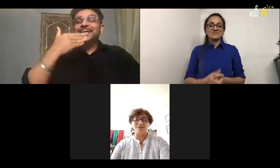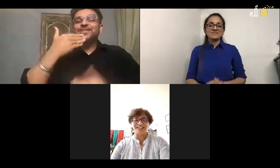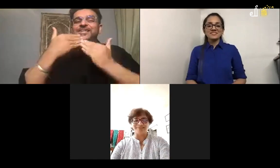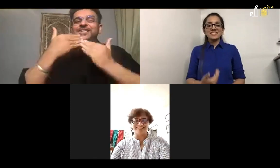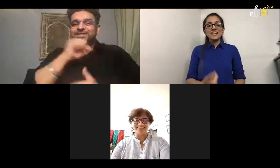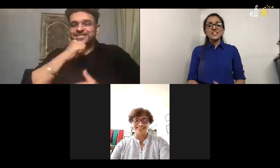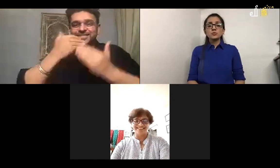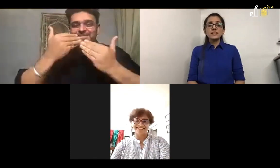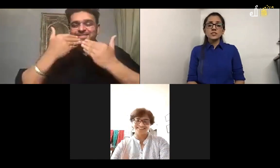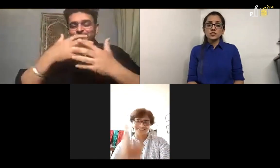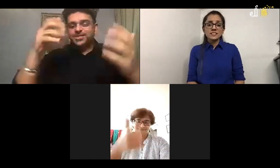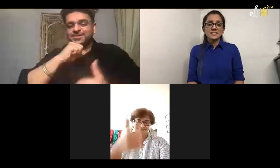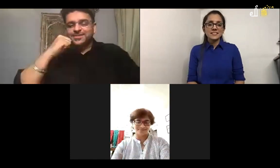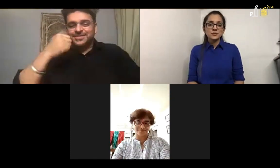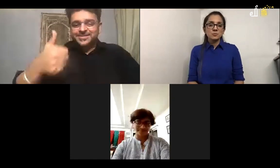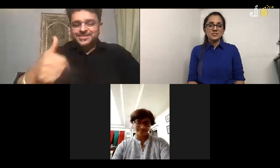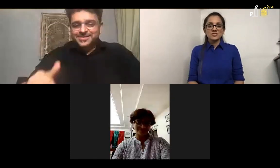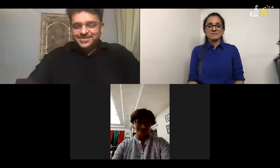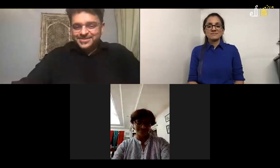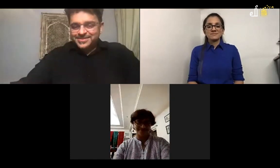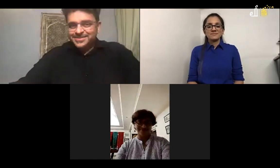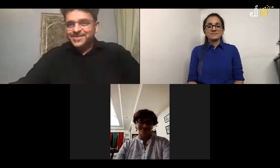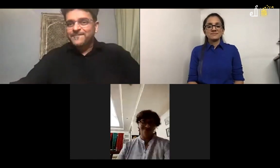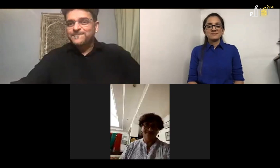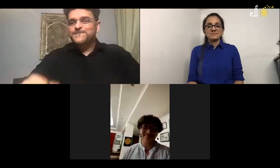Thank you, Alim. Thank you, Shanti. Thank you so much.